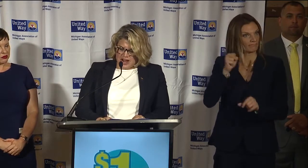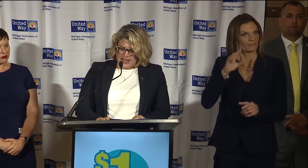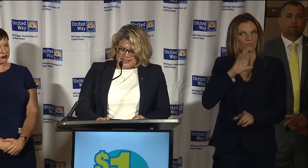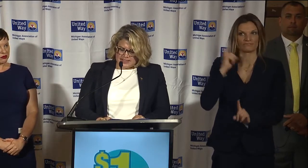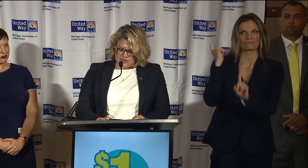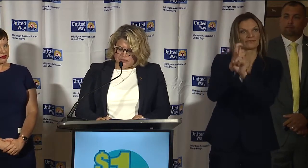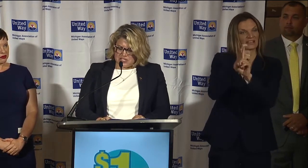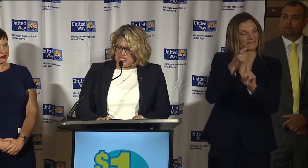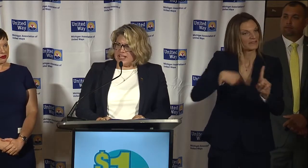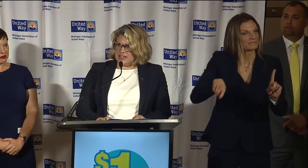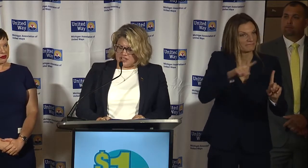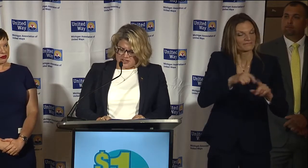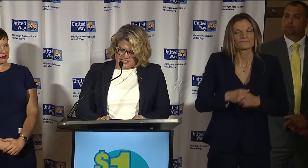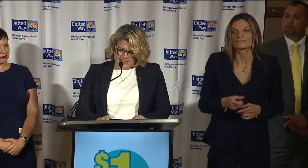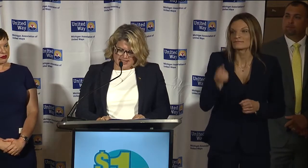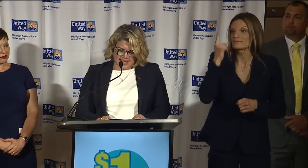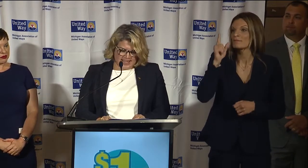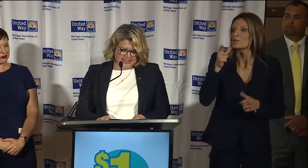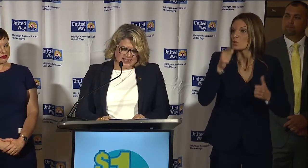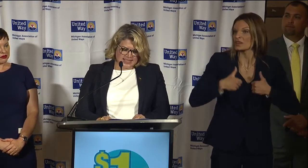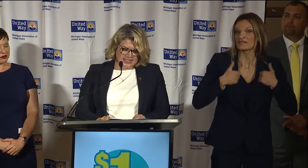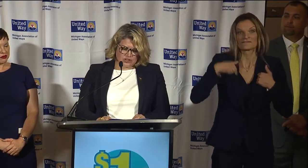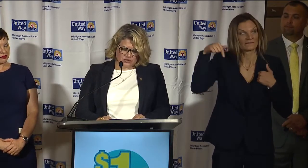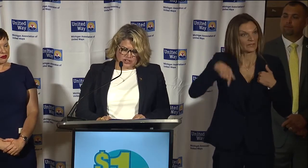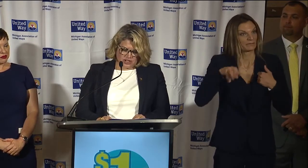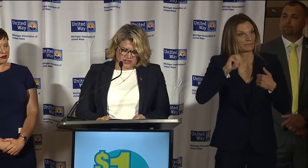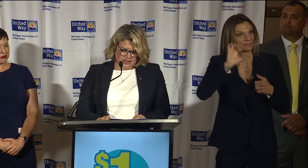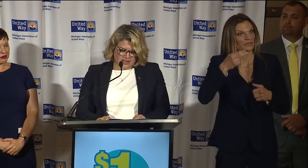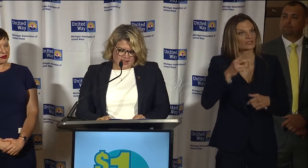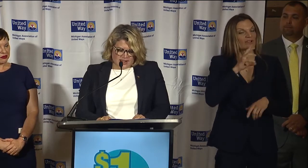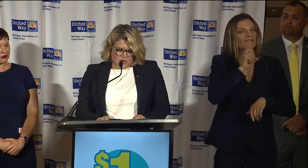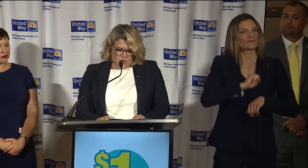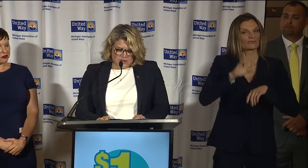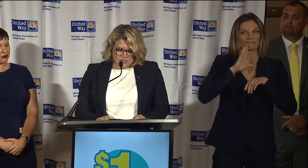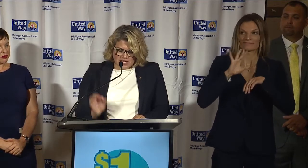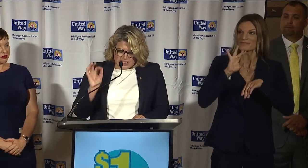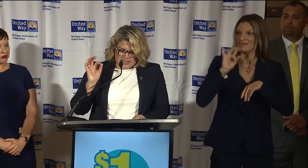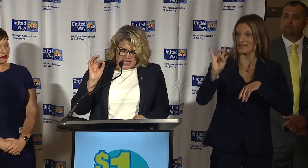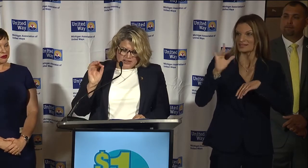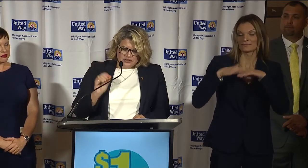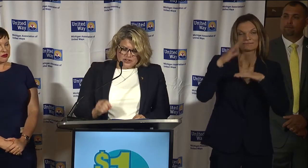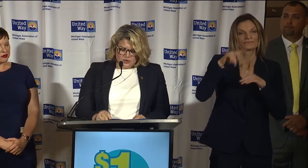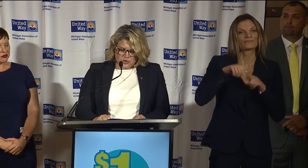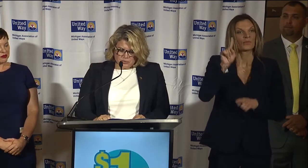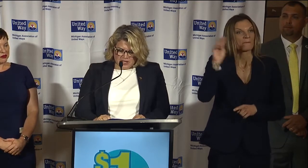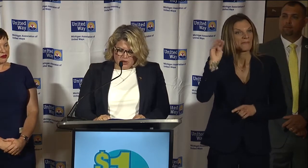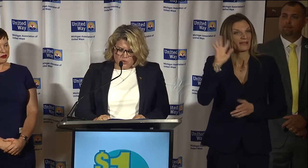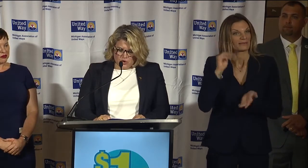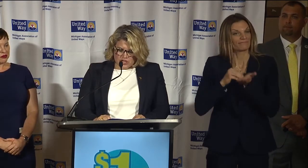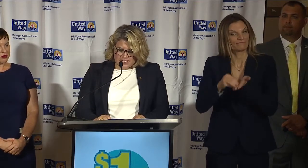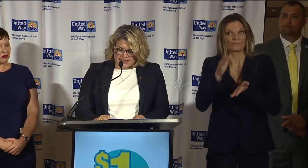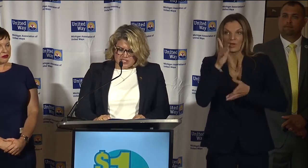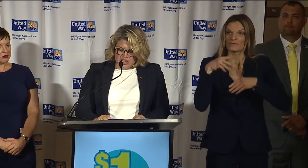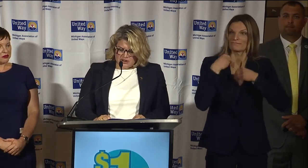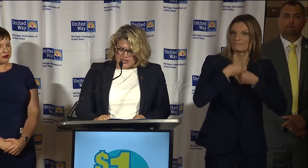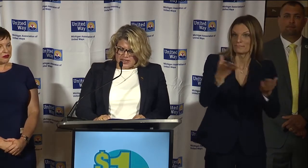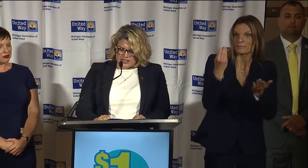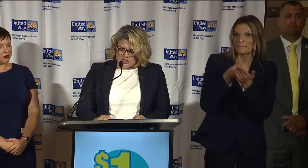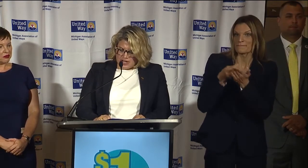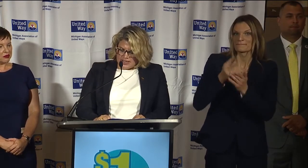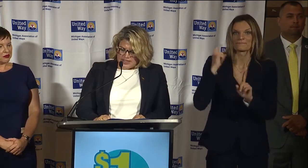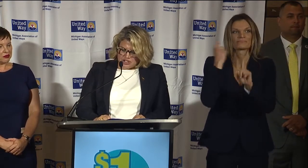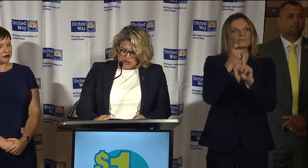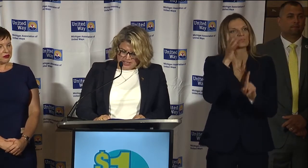This prize is for Michiganders 18 and older. $1 million will be awarded as a check